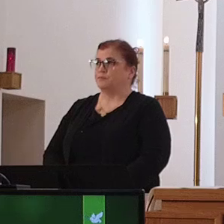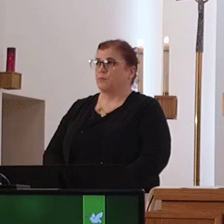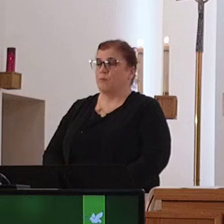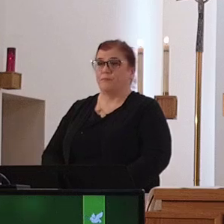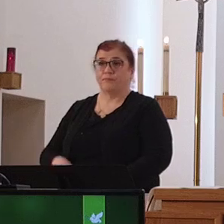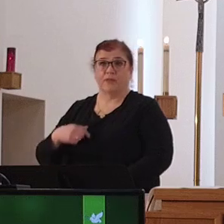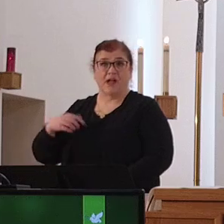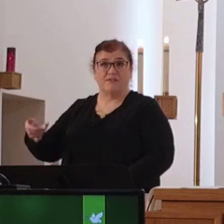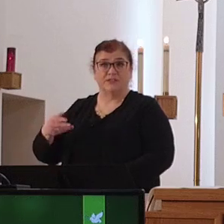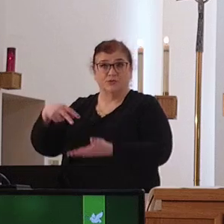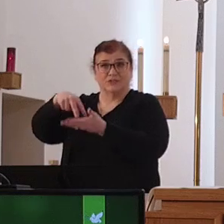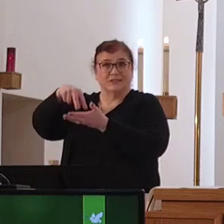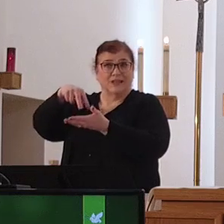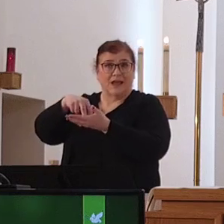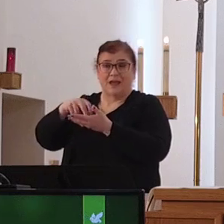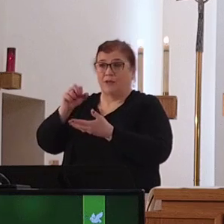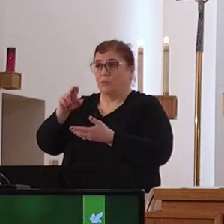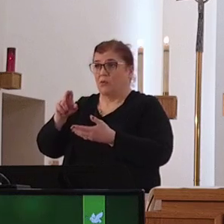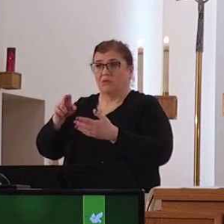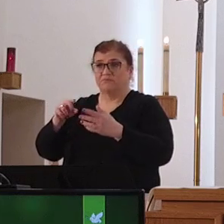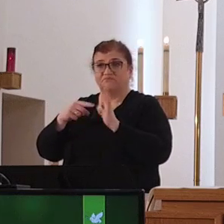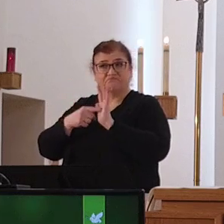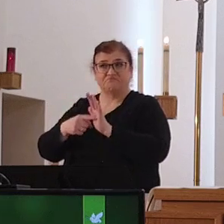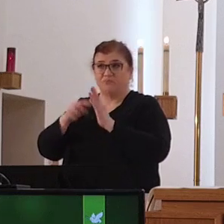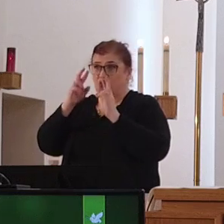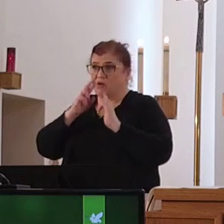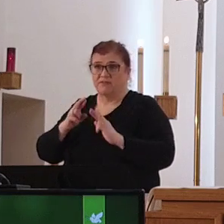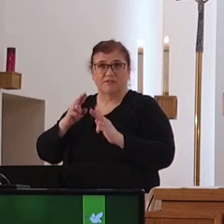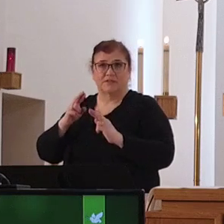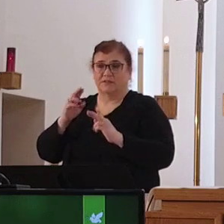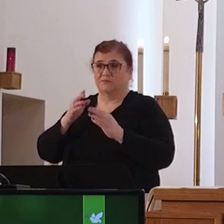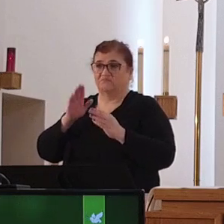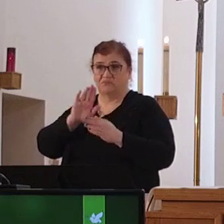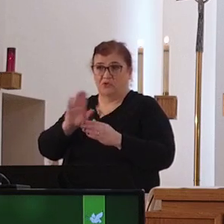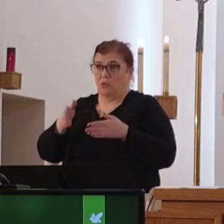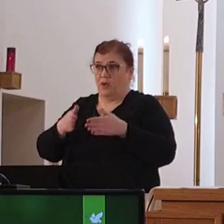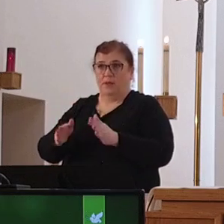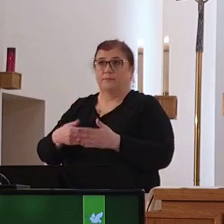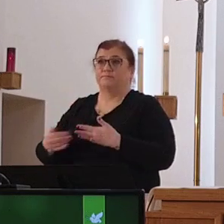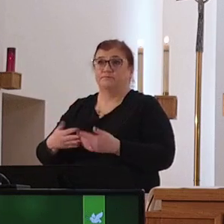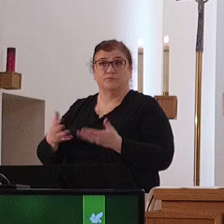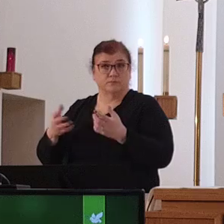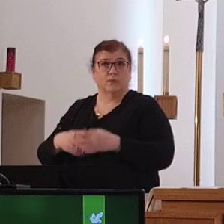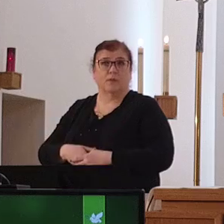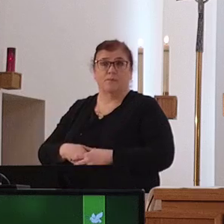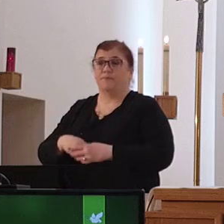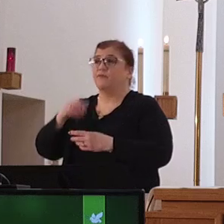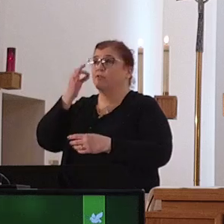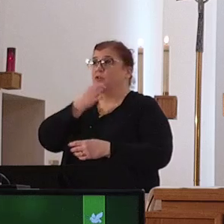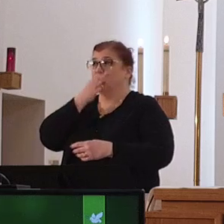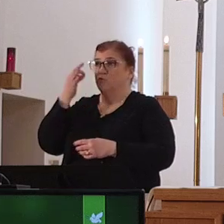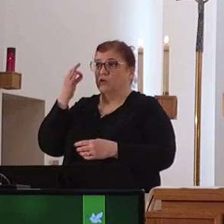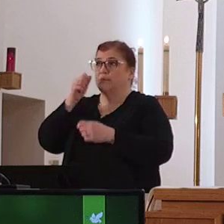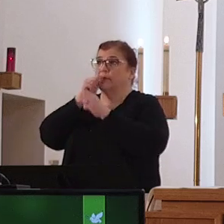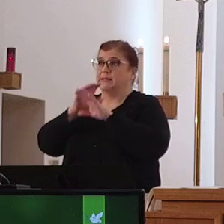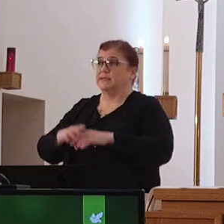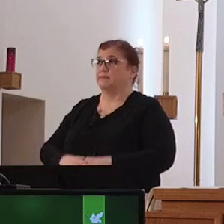I invite you to stand or embody reverence in the way of your choice for the communion blessing.